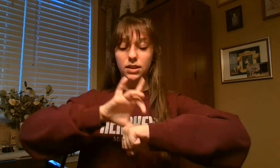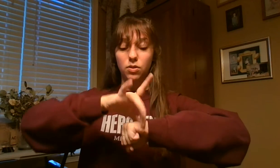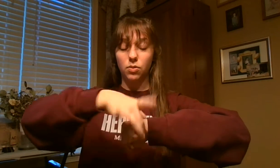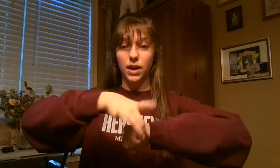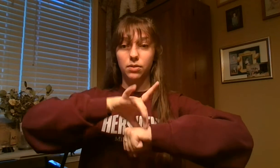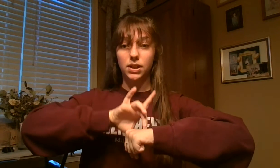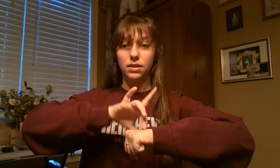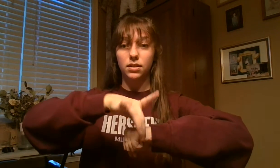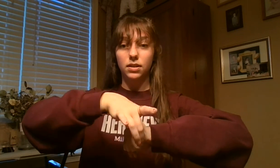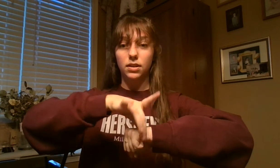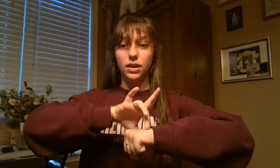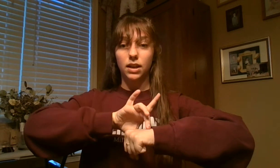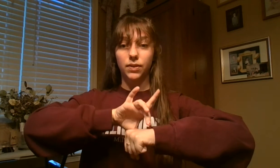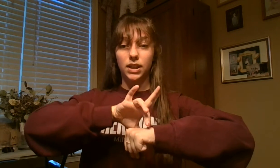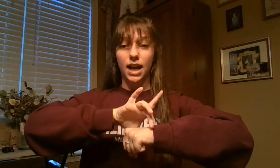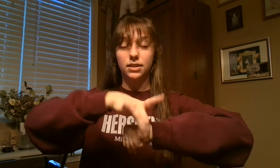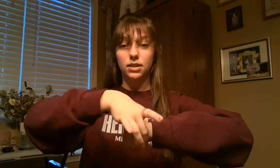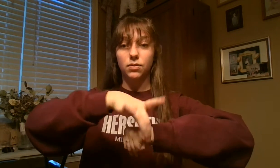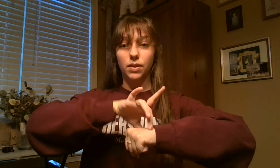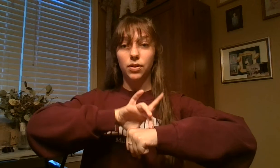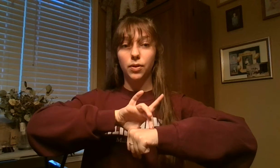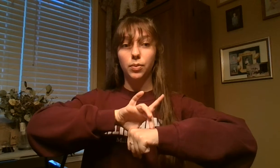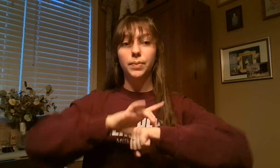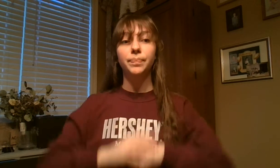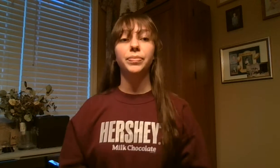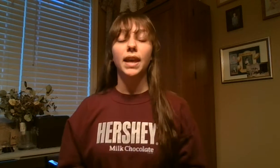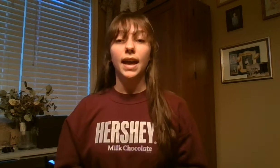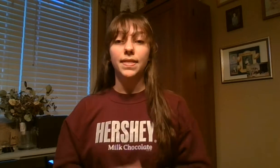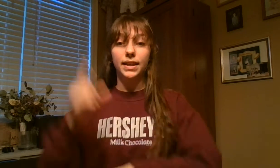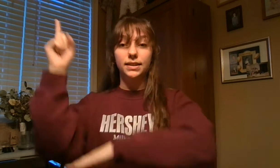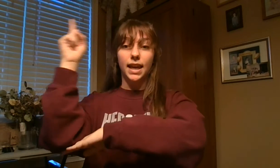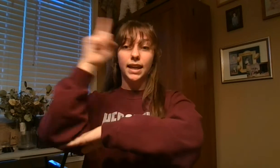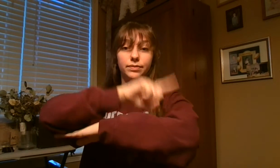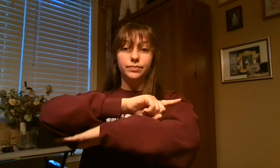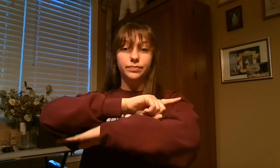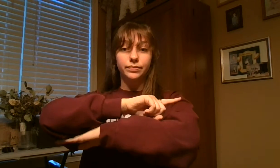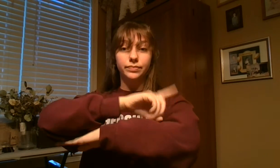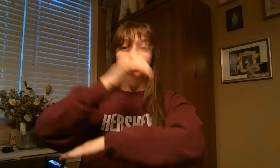and go around it. Kind of like the axes around the globe. And then day.